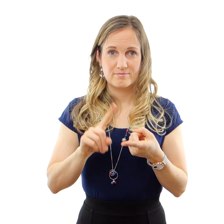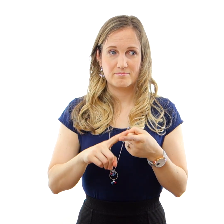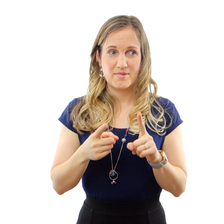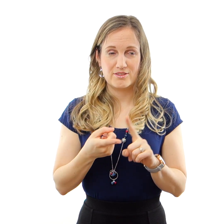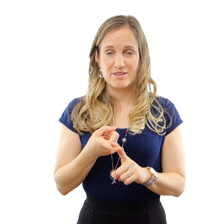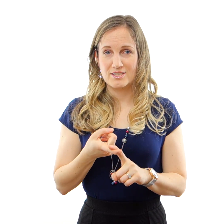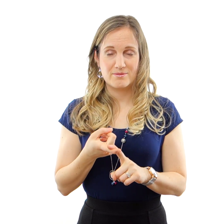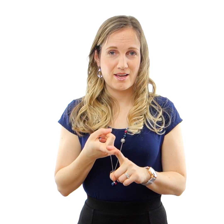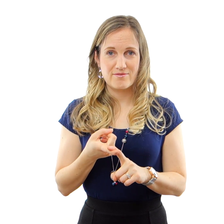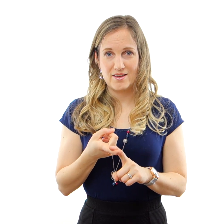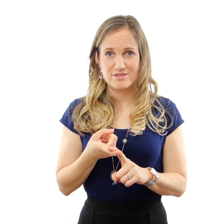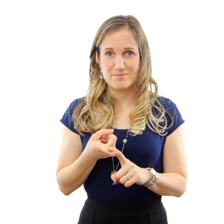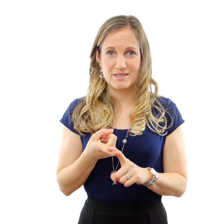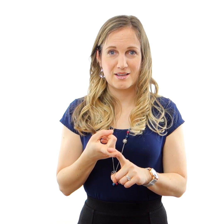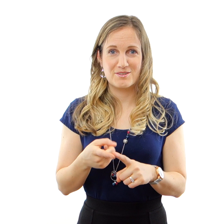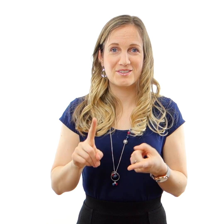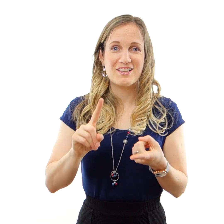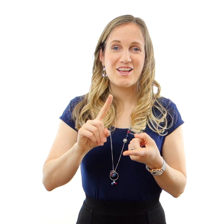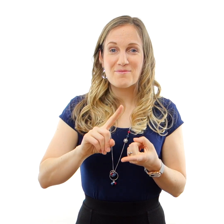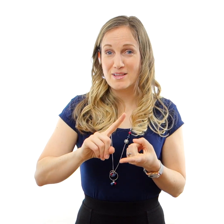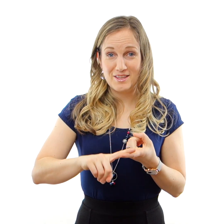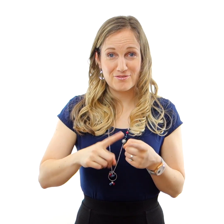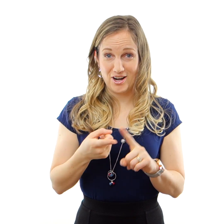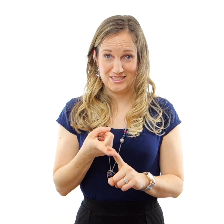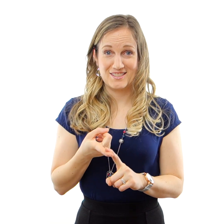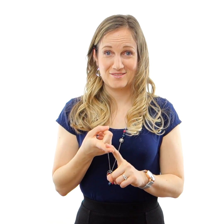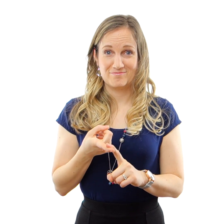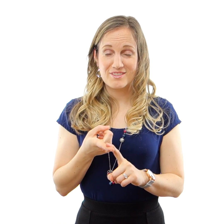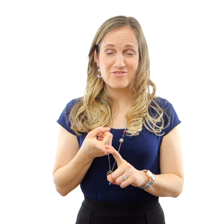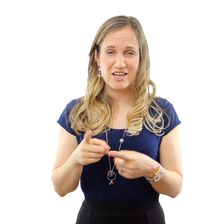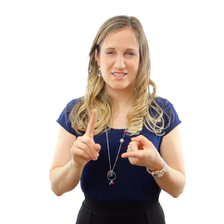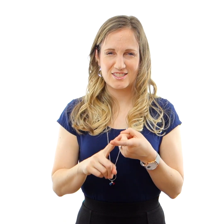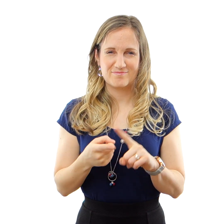and they're like doing a high five or something. I don't know. But they're friends. They're friends.